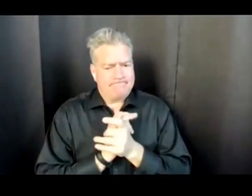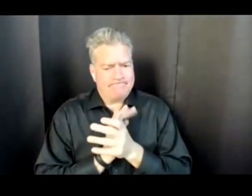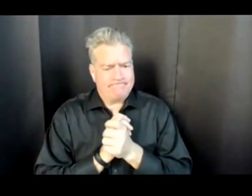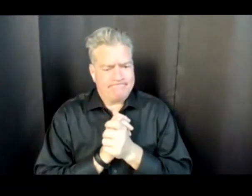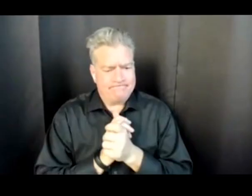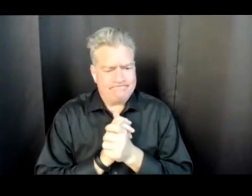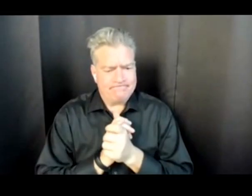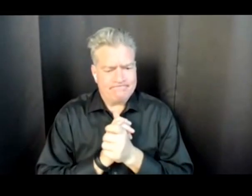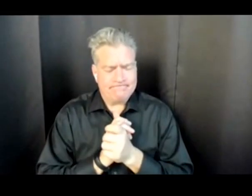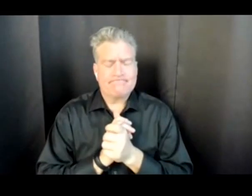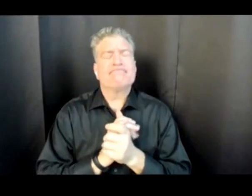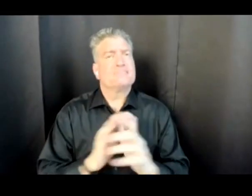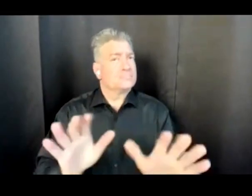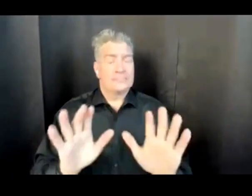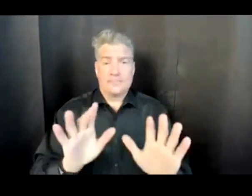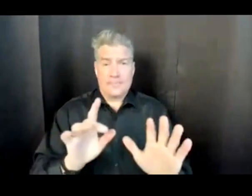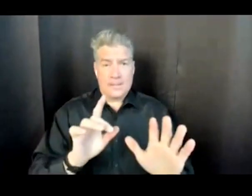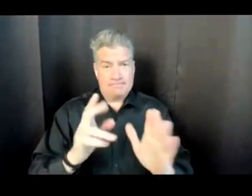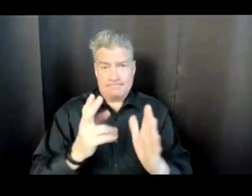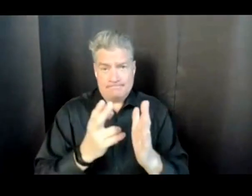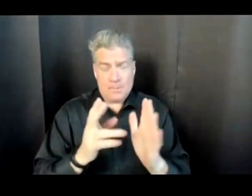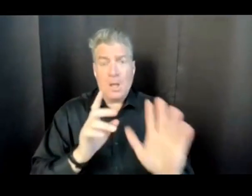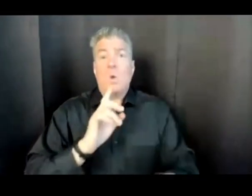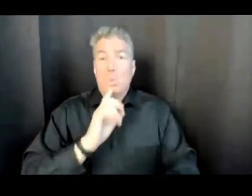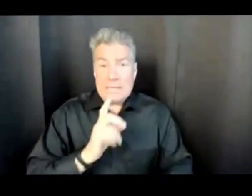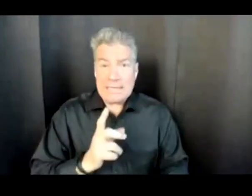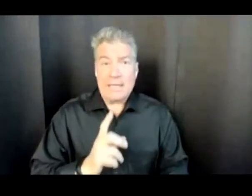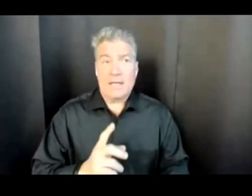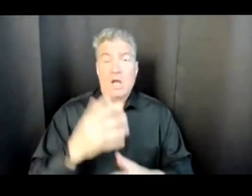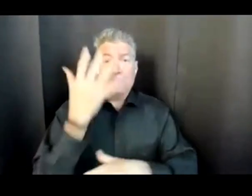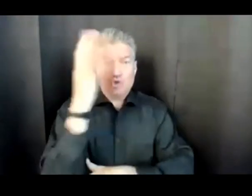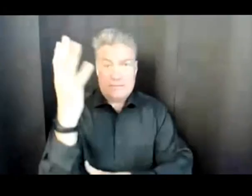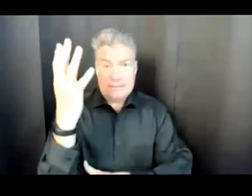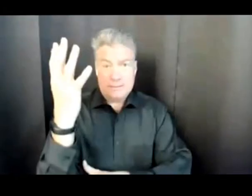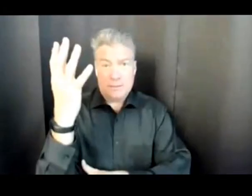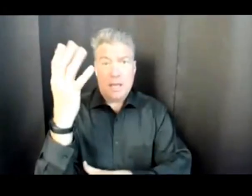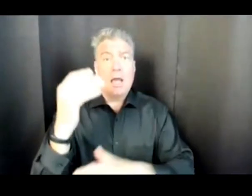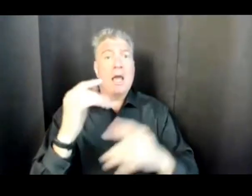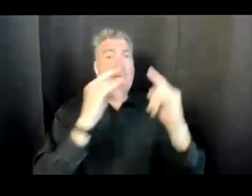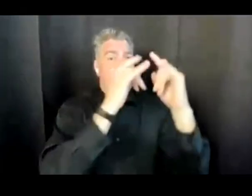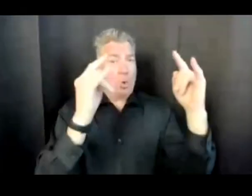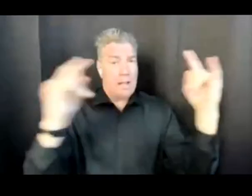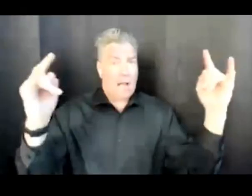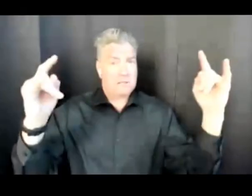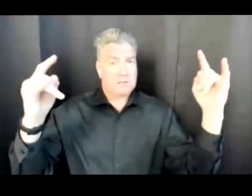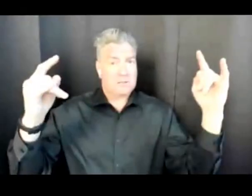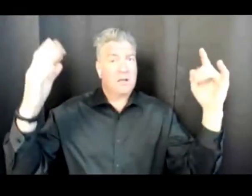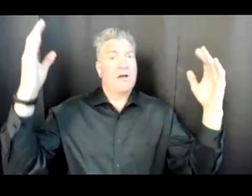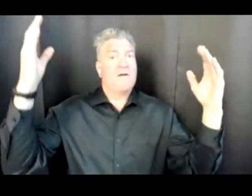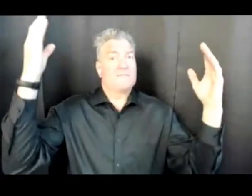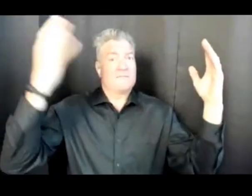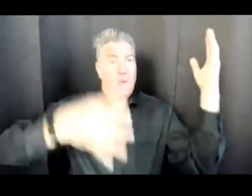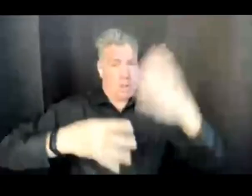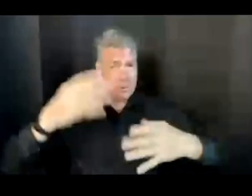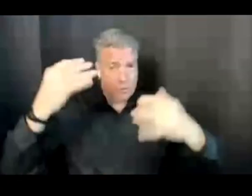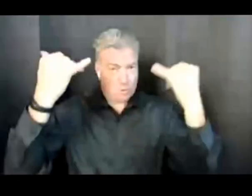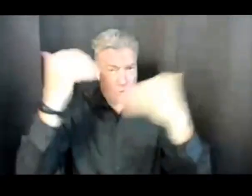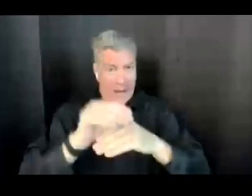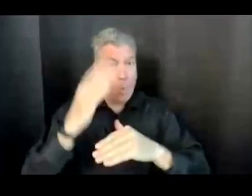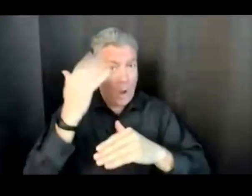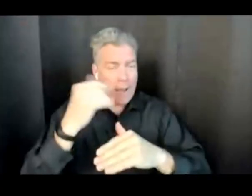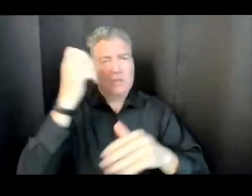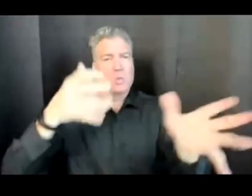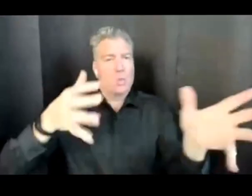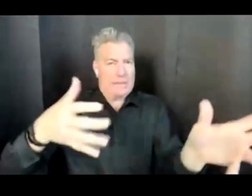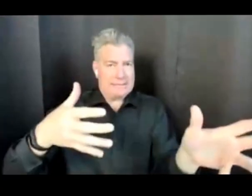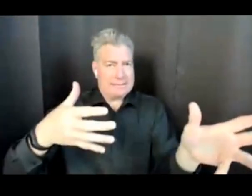we're really concerned about trees and power lines coming down tonight based on the winds, in addition to areas where